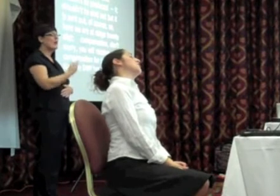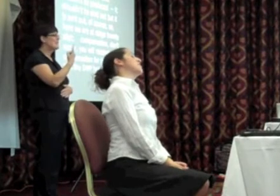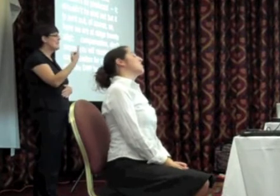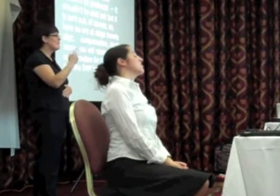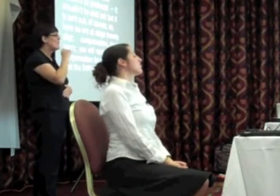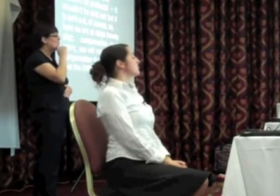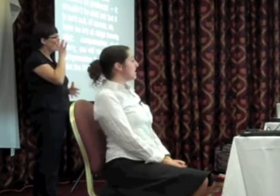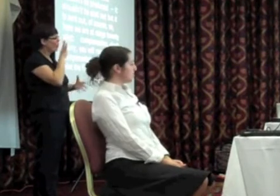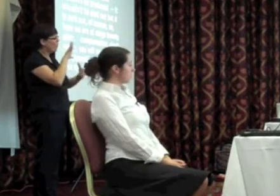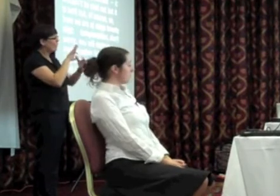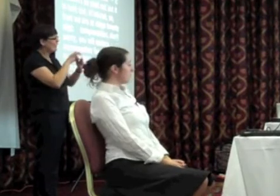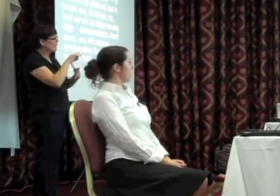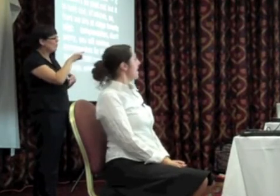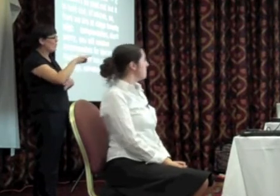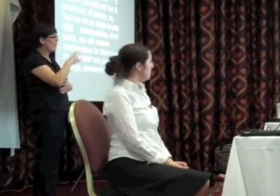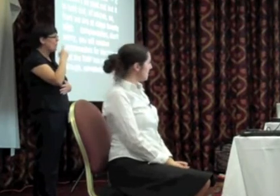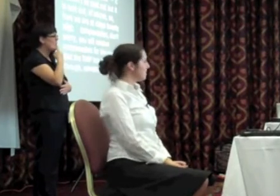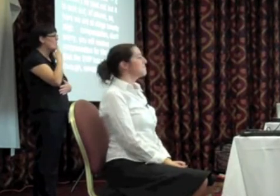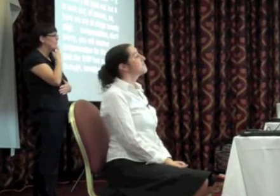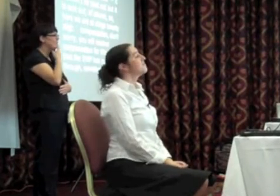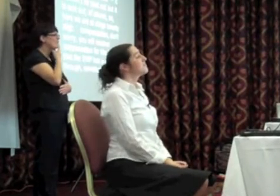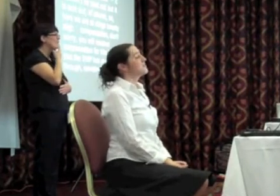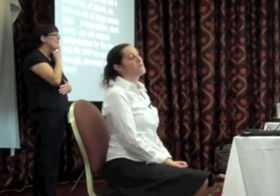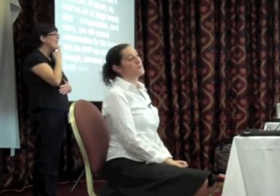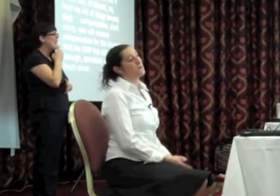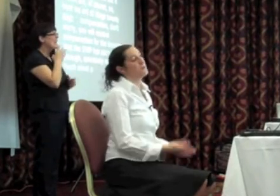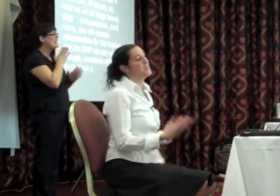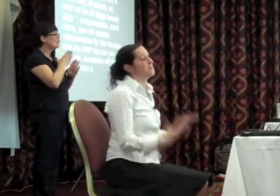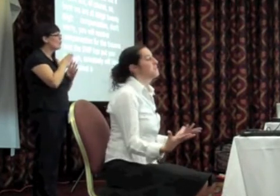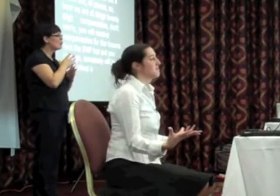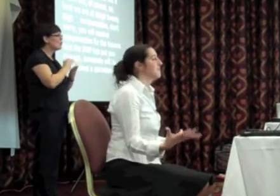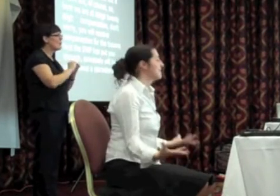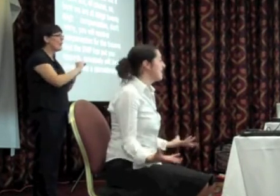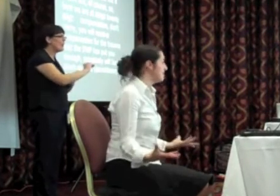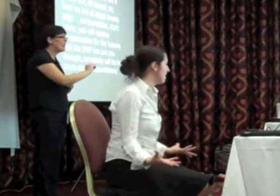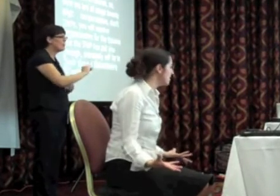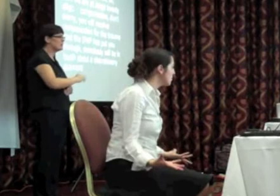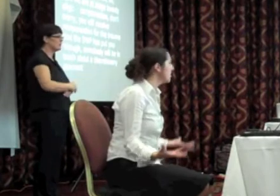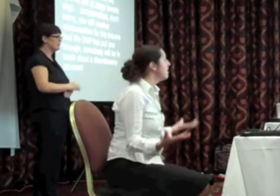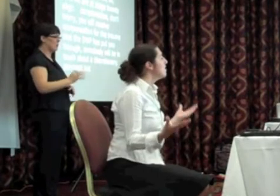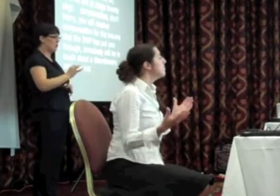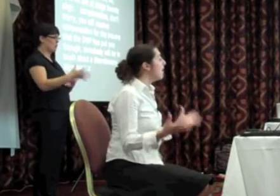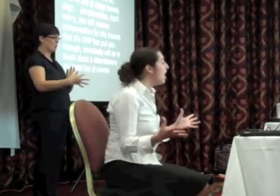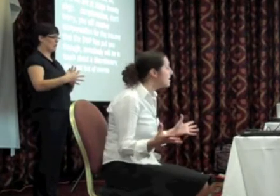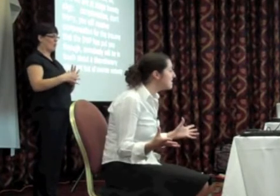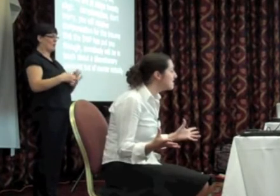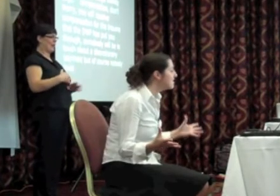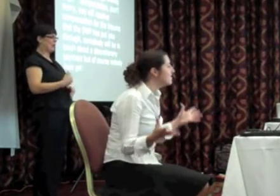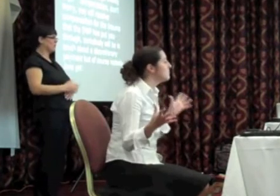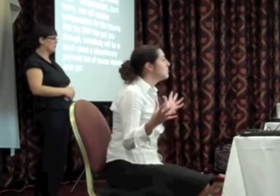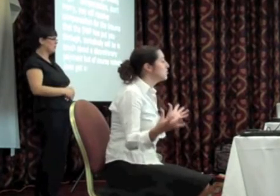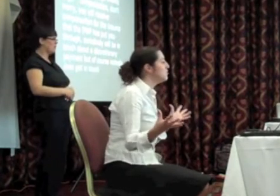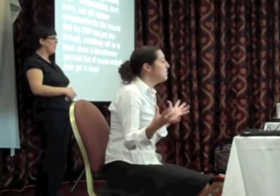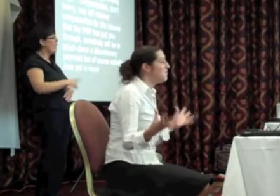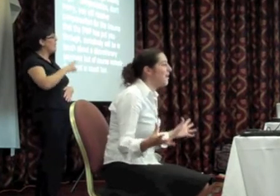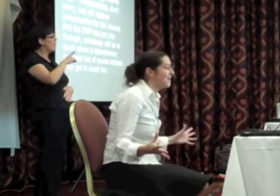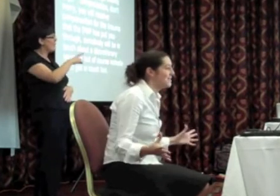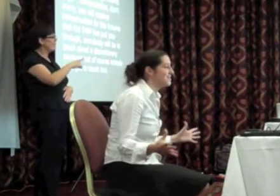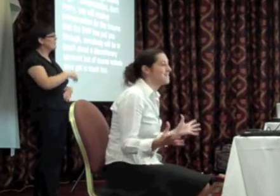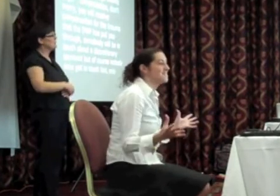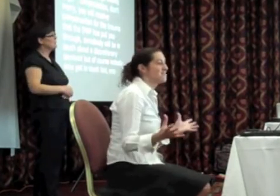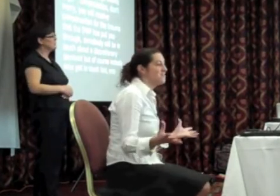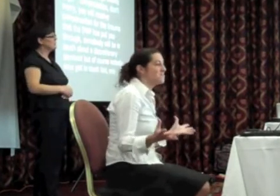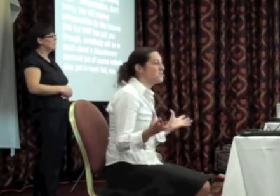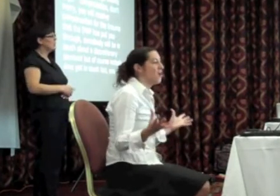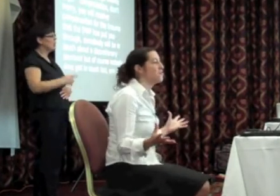in touch about a discretionary payment. But of course nobody does get in touch. But you do